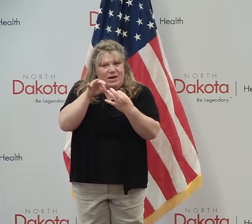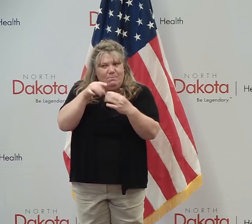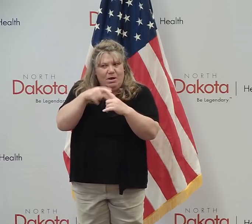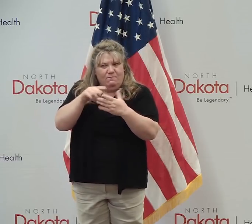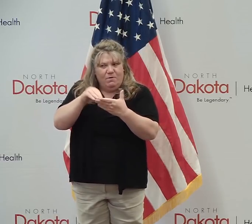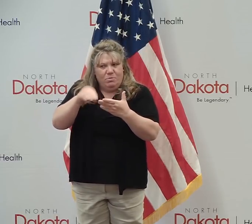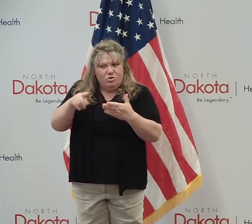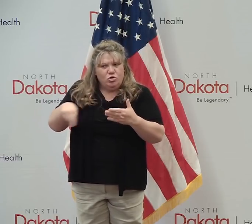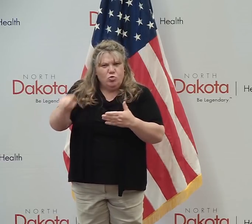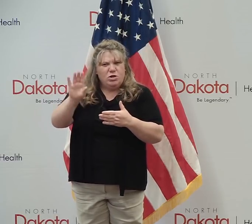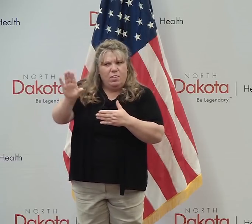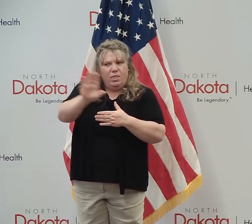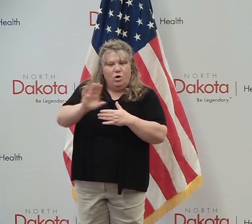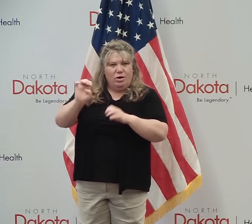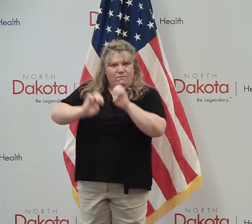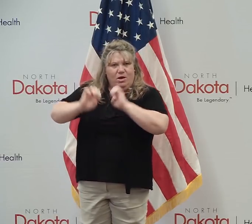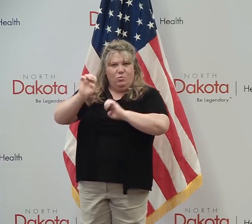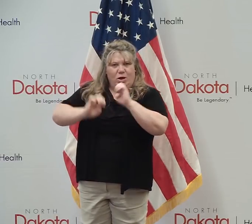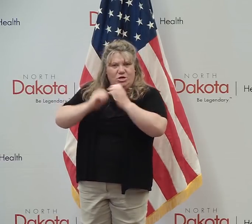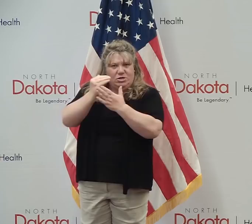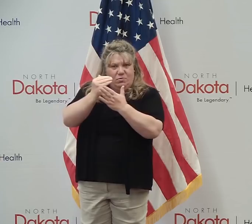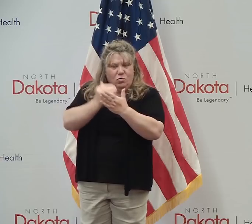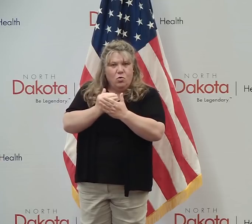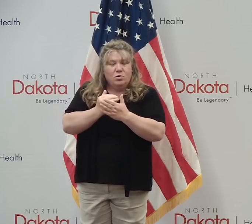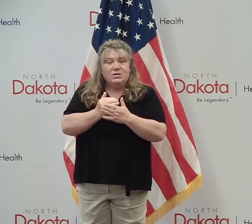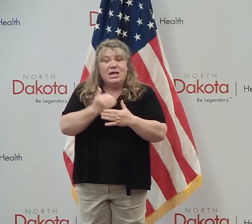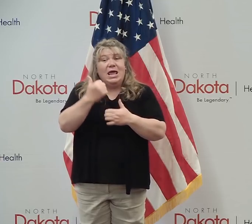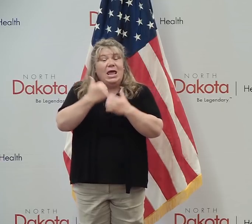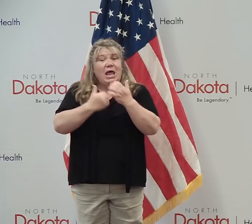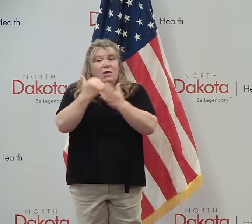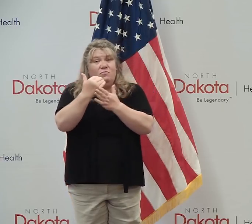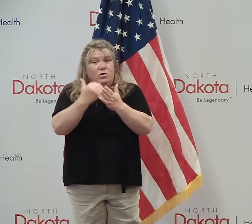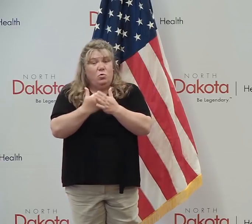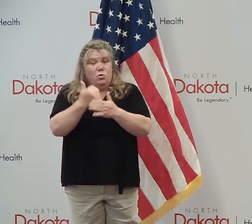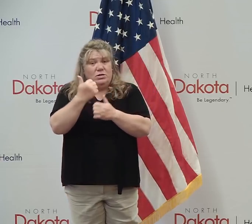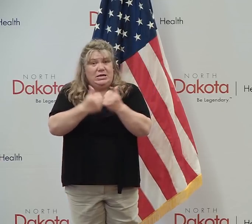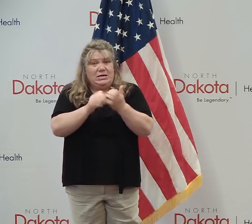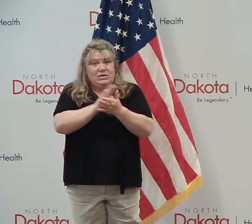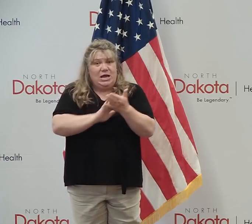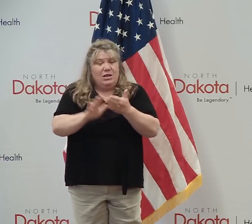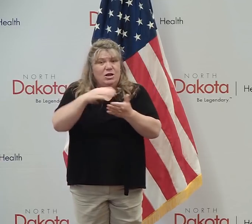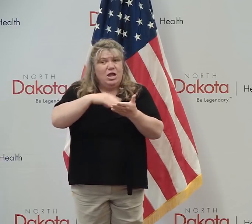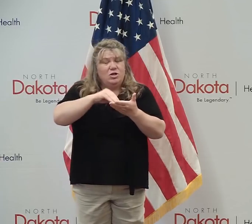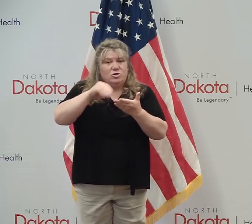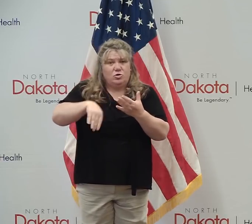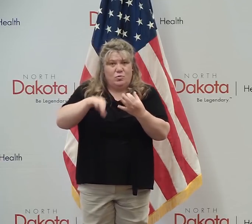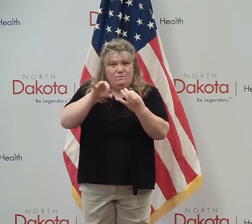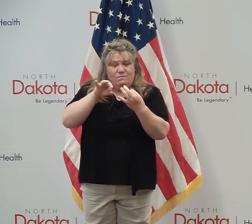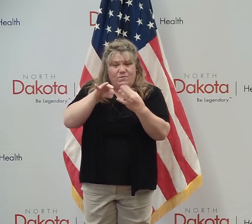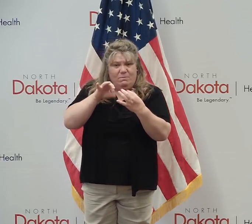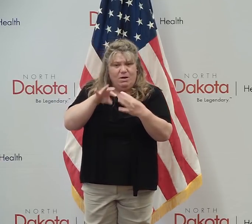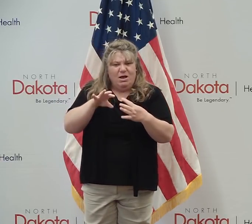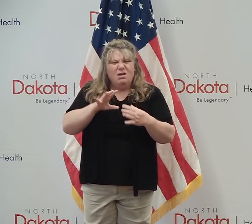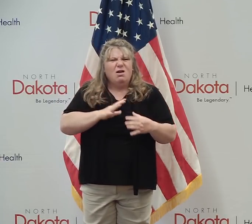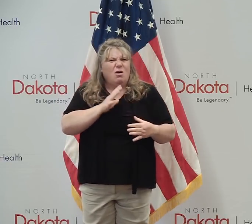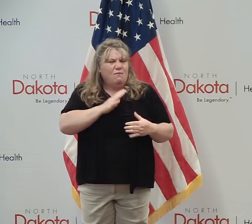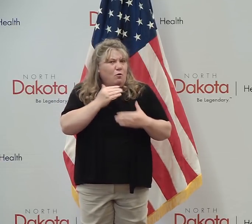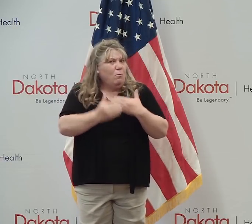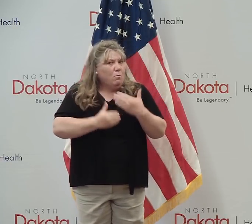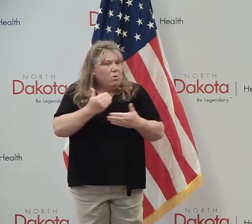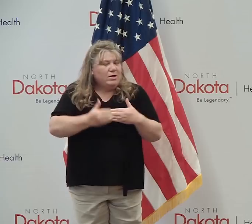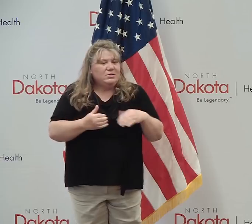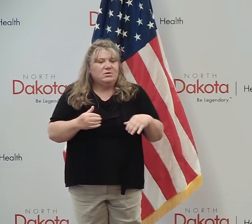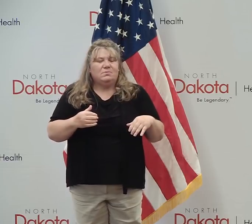the students on their evaluation of the course. And so every course on every campus has student feedback, a formal process to